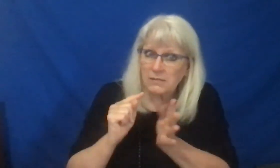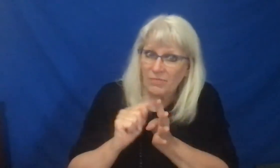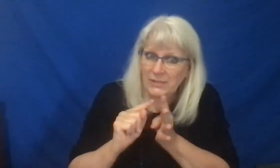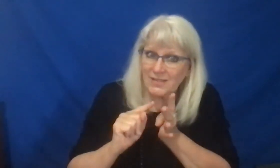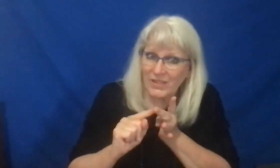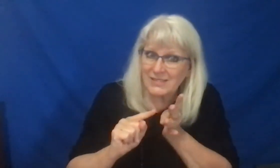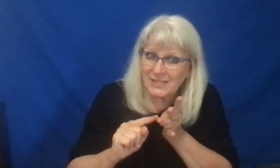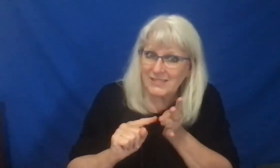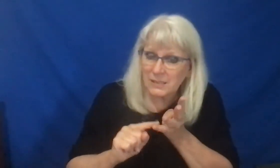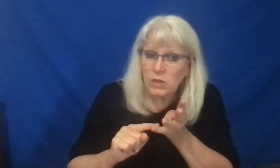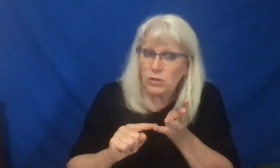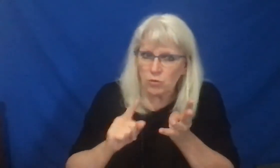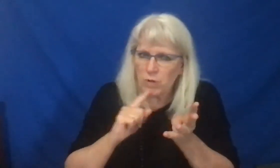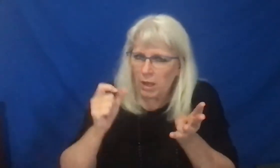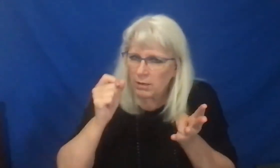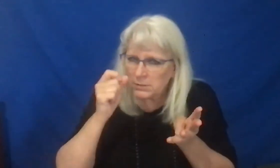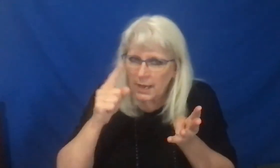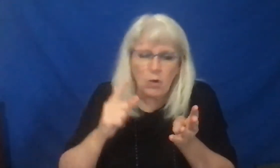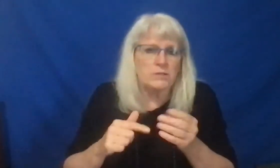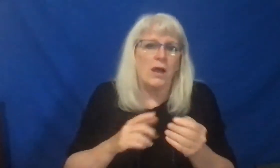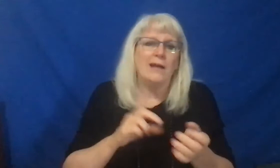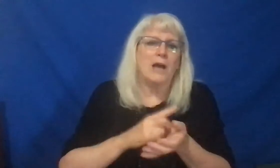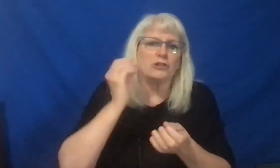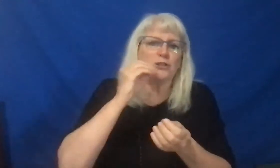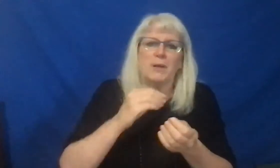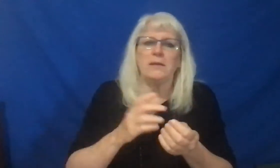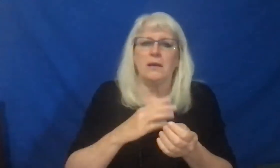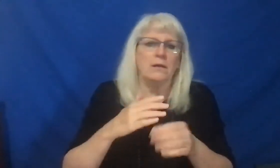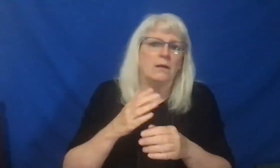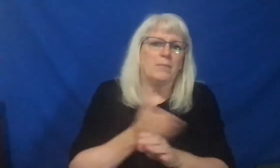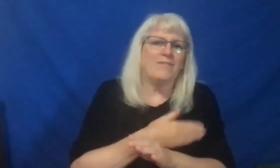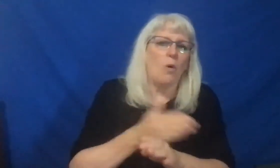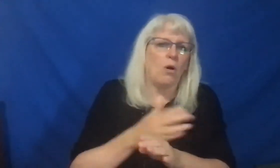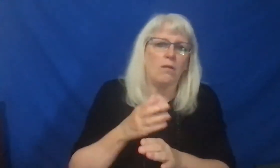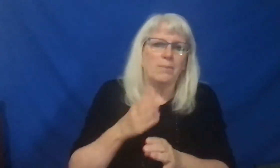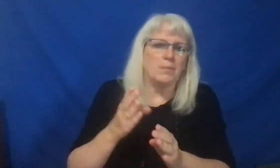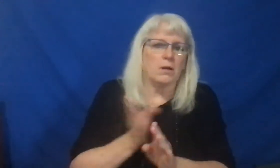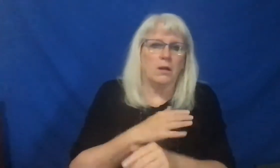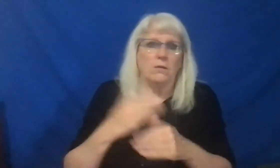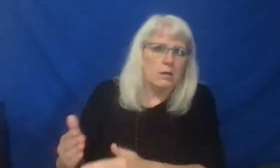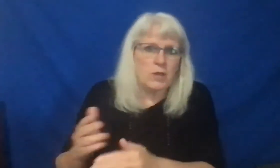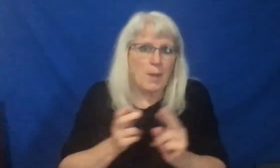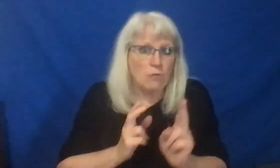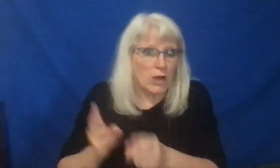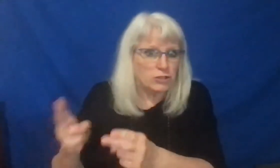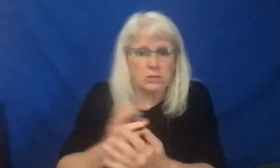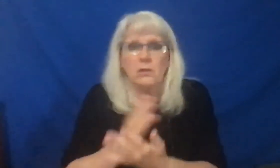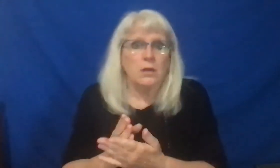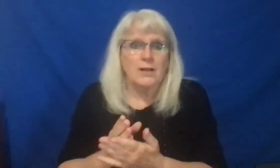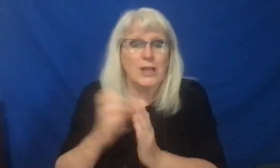about? The gravity of alcoholism, the gravity of their illness, like all of these things, I just get to kind of slow down. I